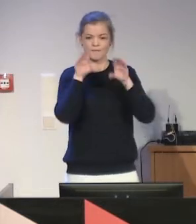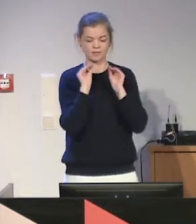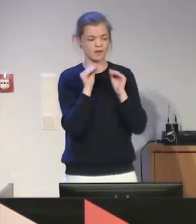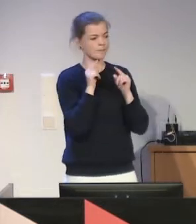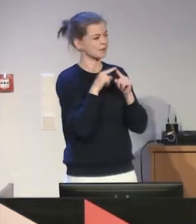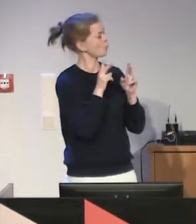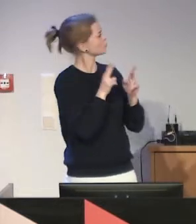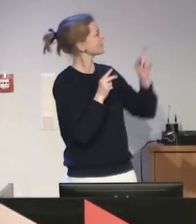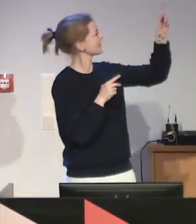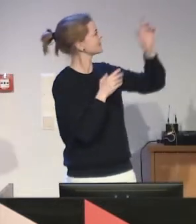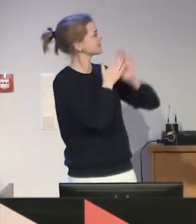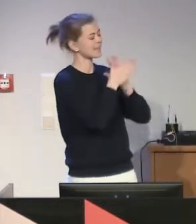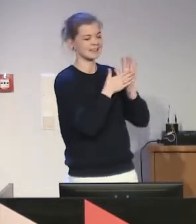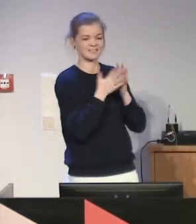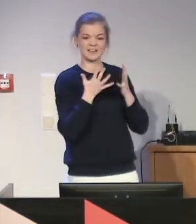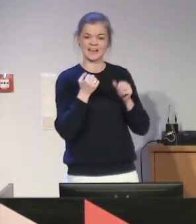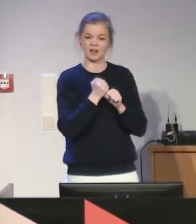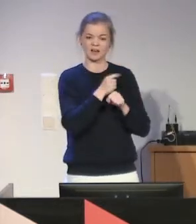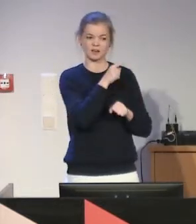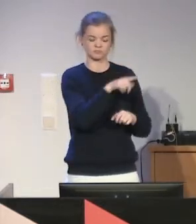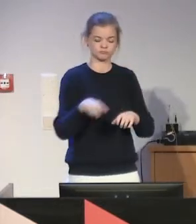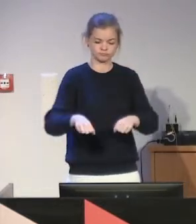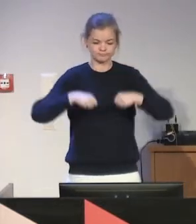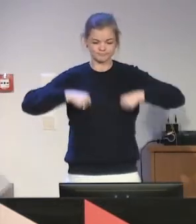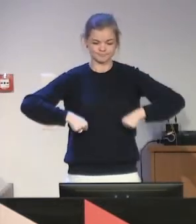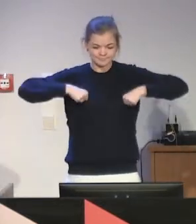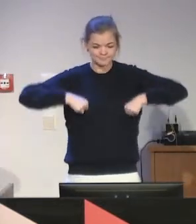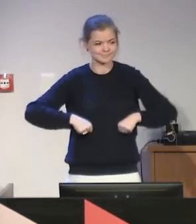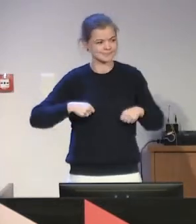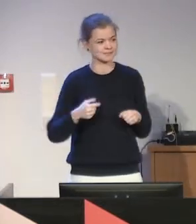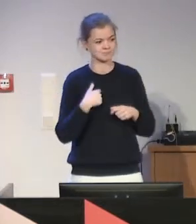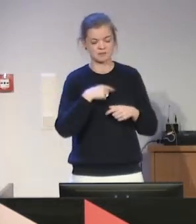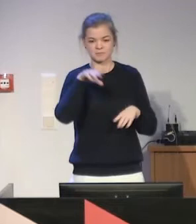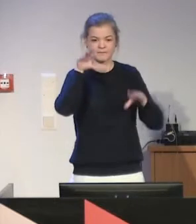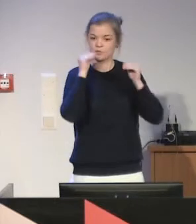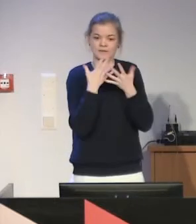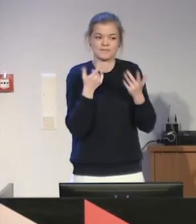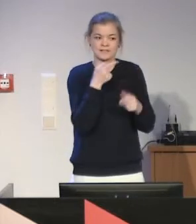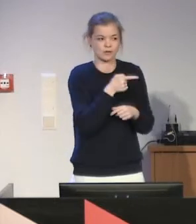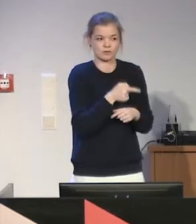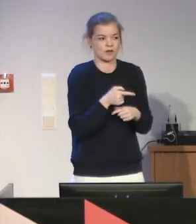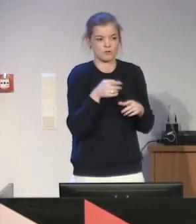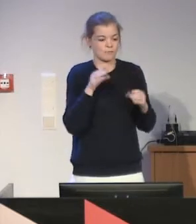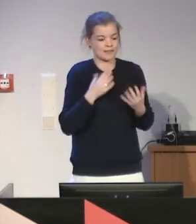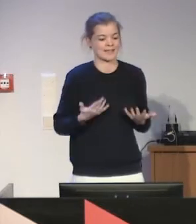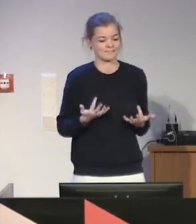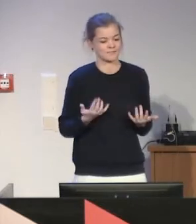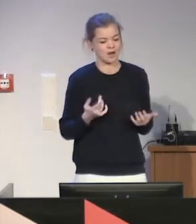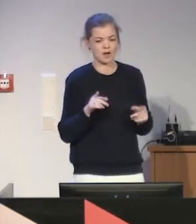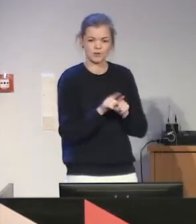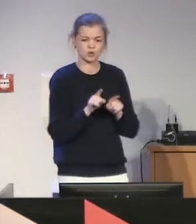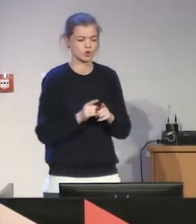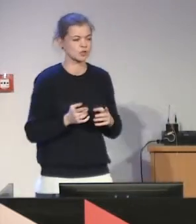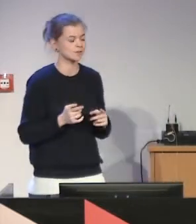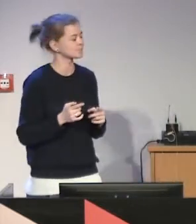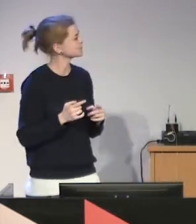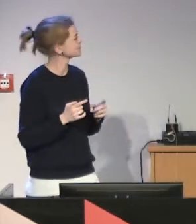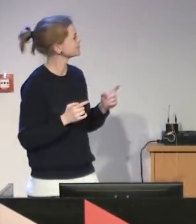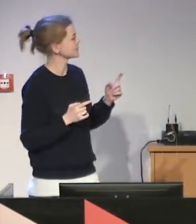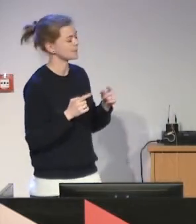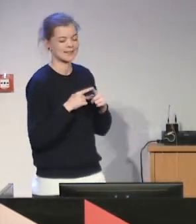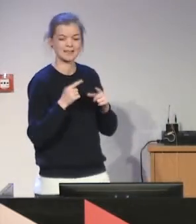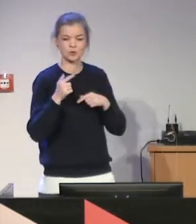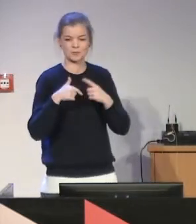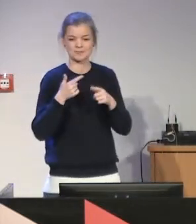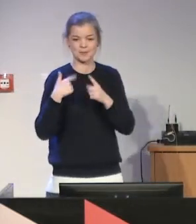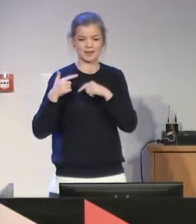said, that's a way of listening. And he can actually guide my hands. If I didn't understand what he said, he can